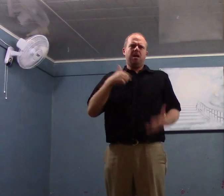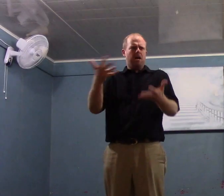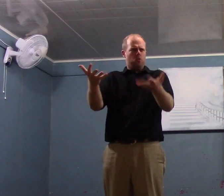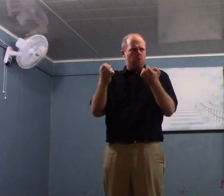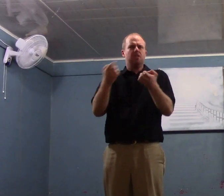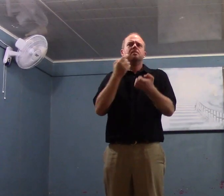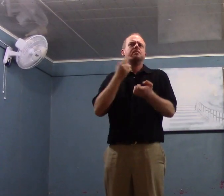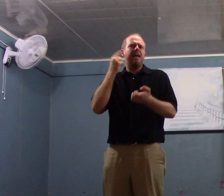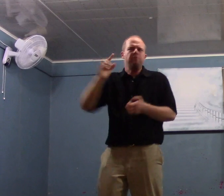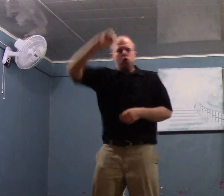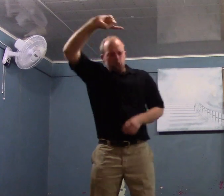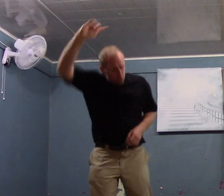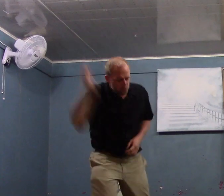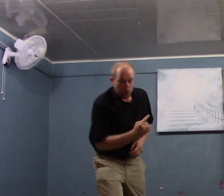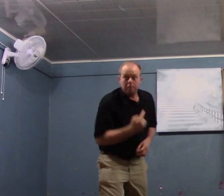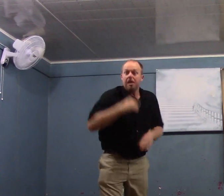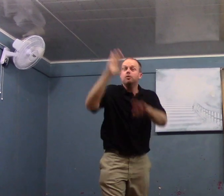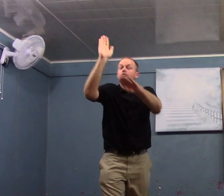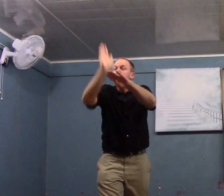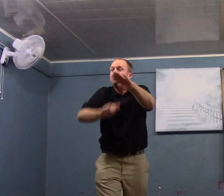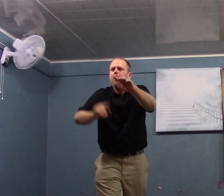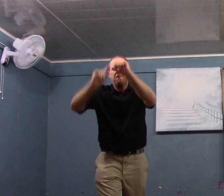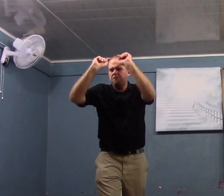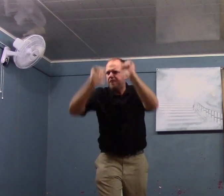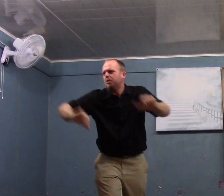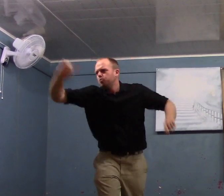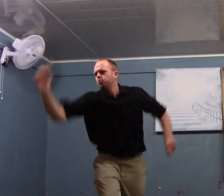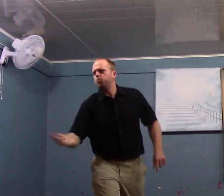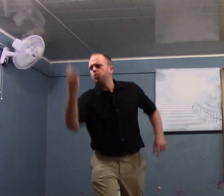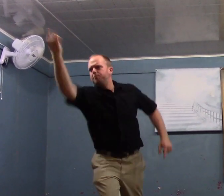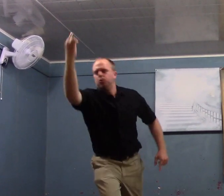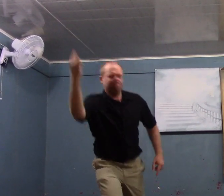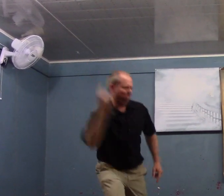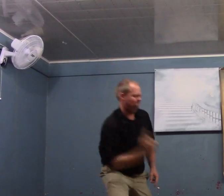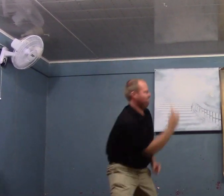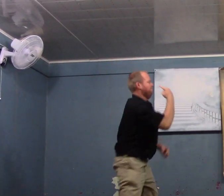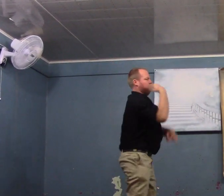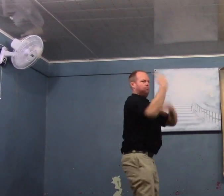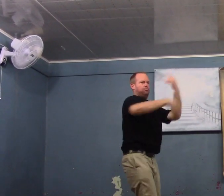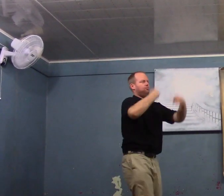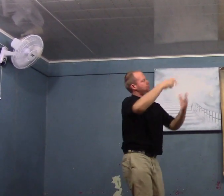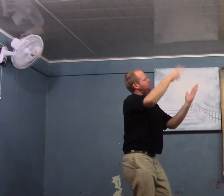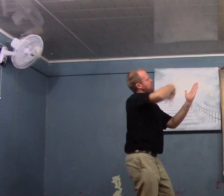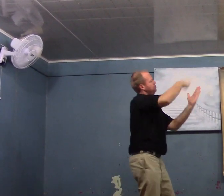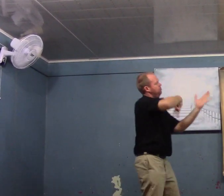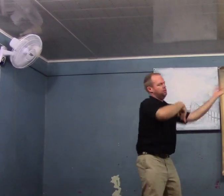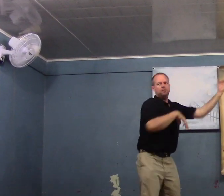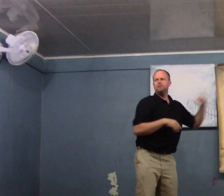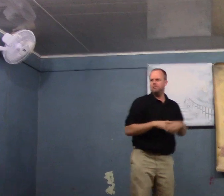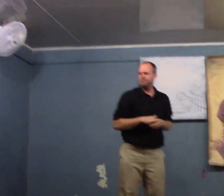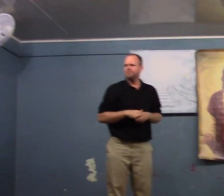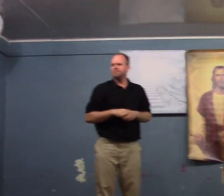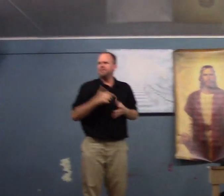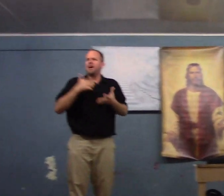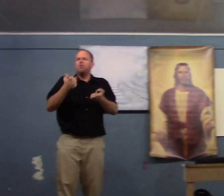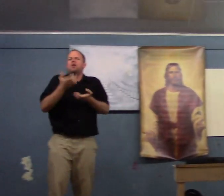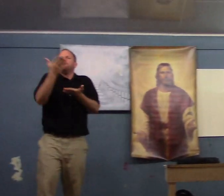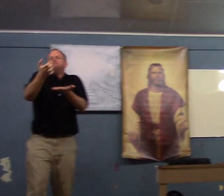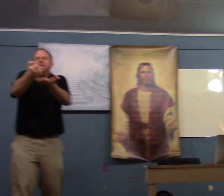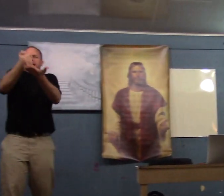Today, I do not want you to be lazy. If I ask for a volunteer, I would like somebody to instantly come up here.